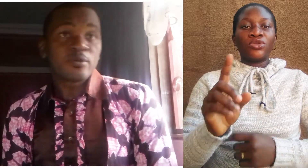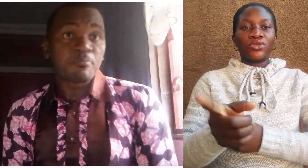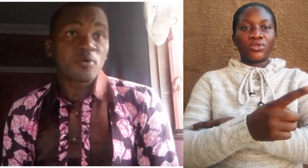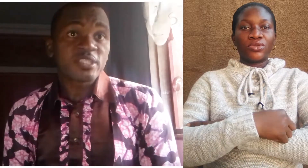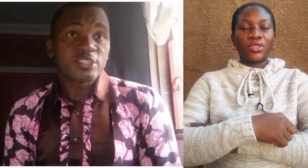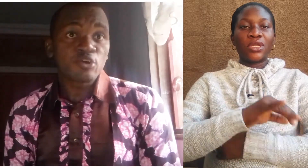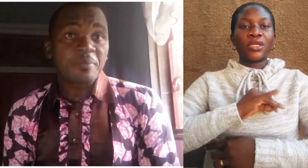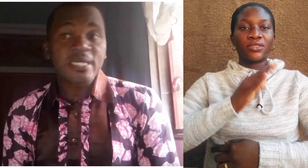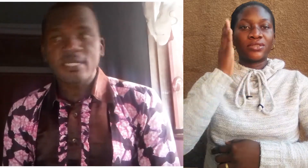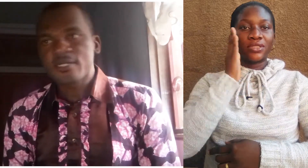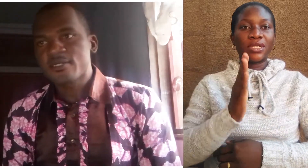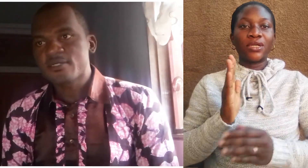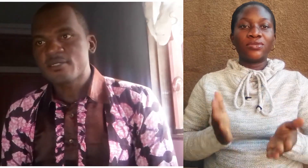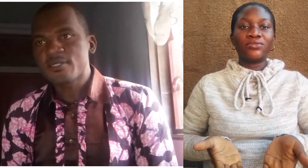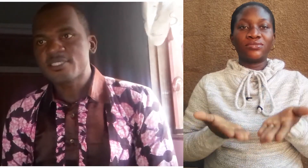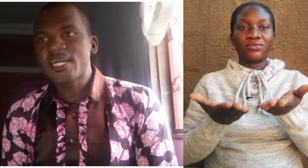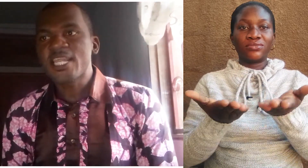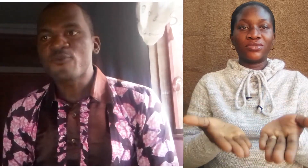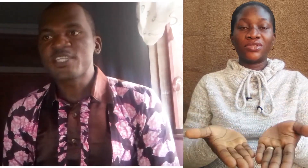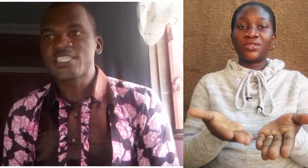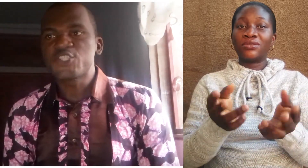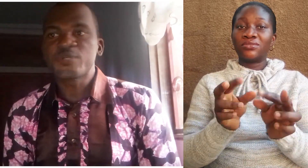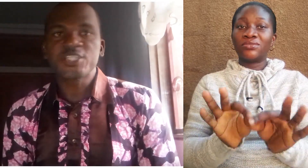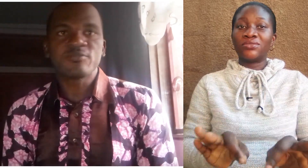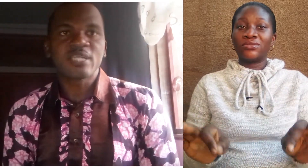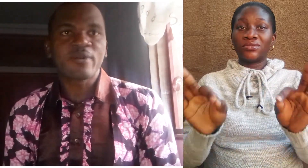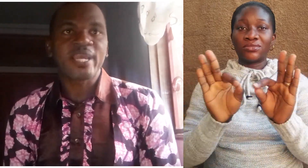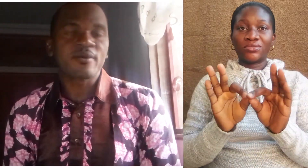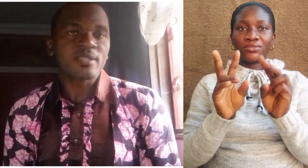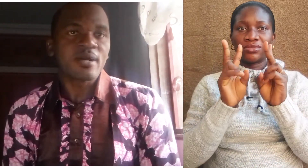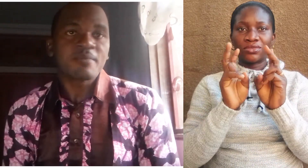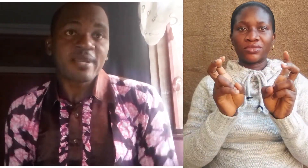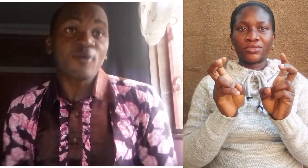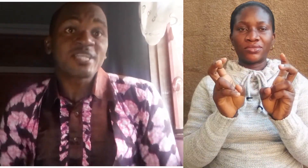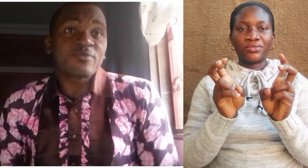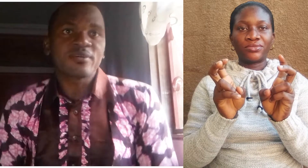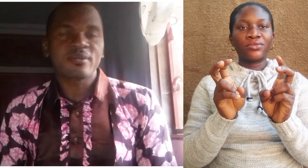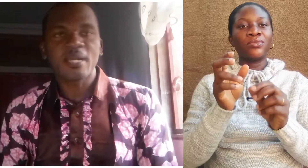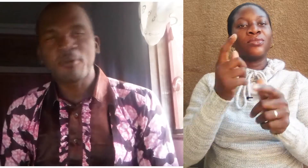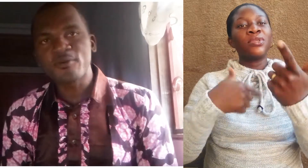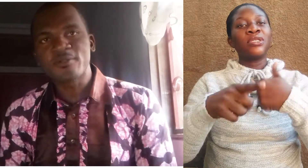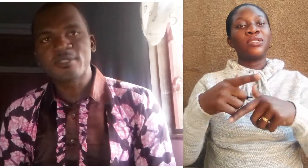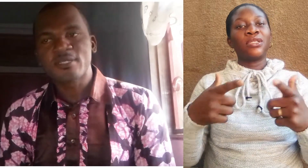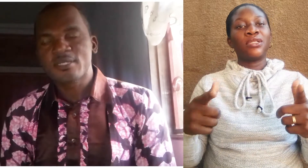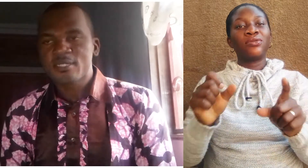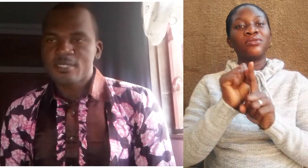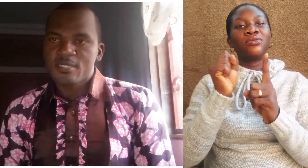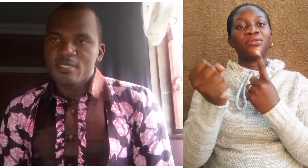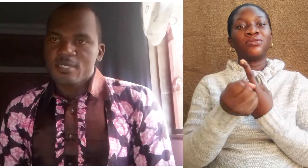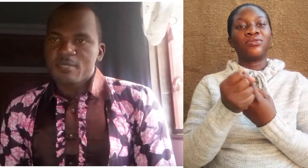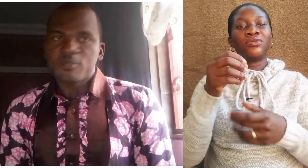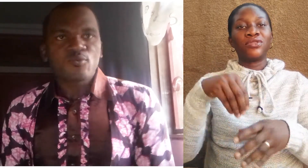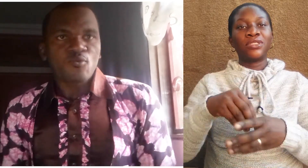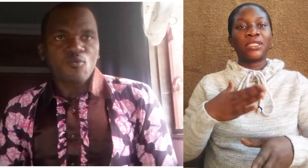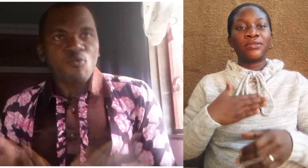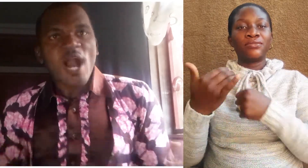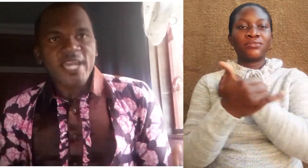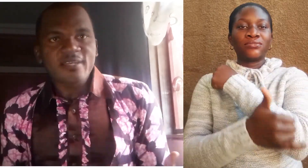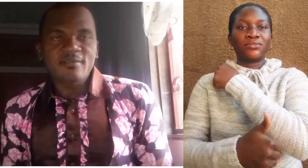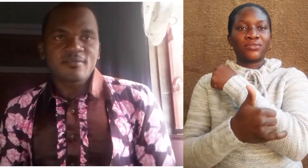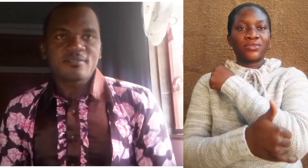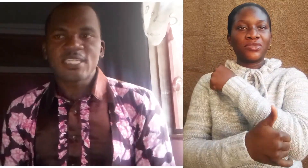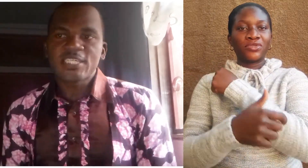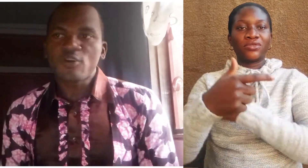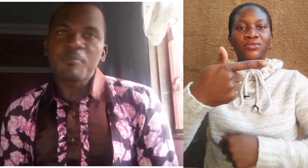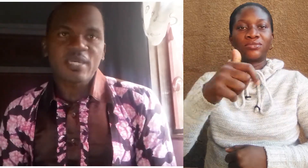a very important topic, sign language situation in my country, Gabon. But